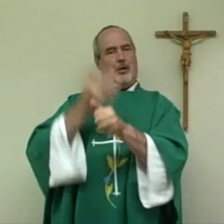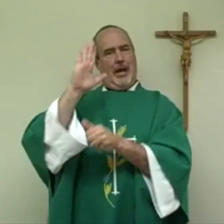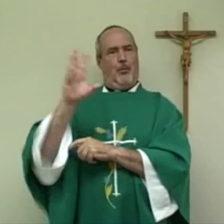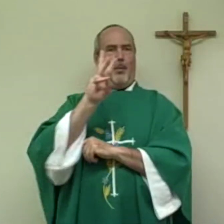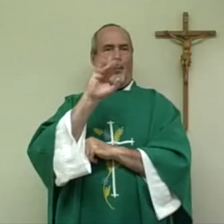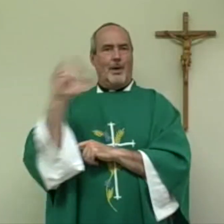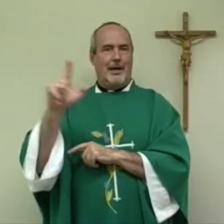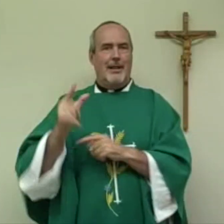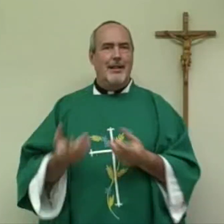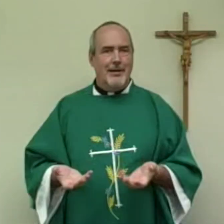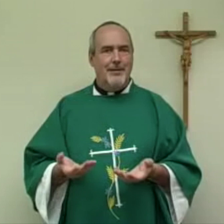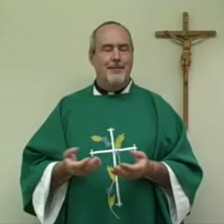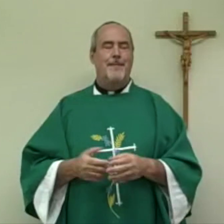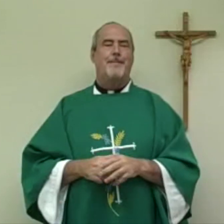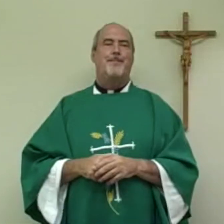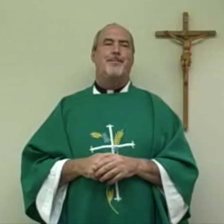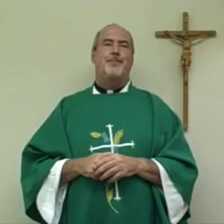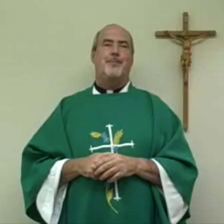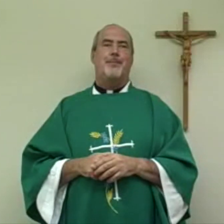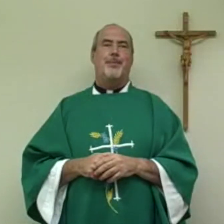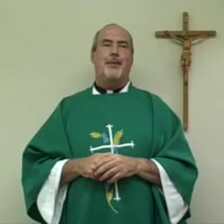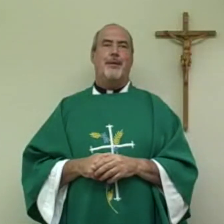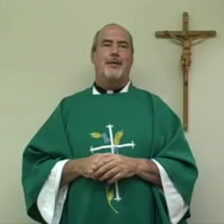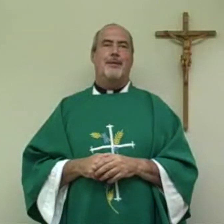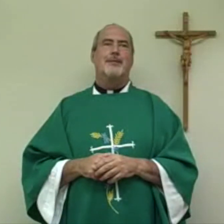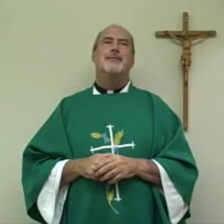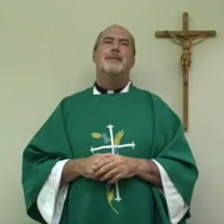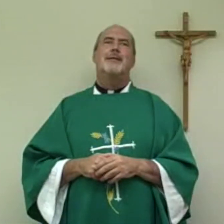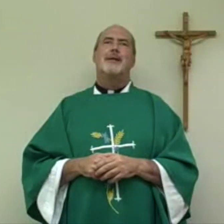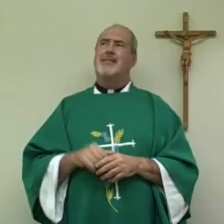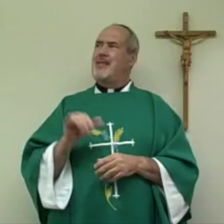did. And that was the key, following God's will.